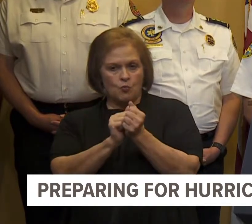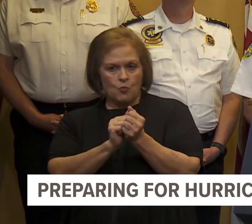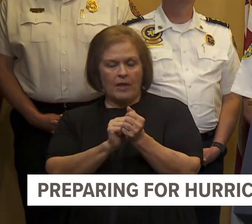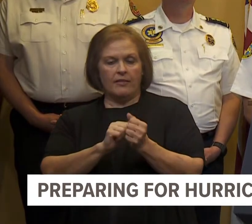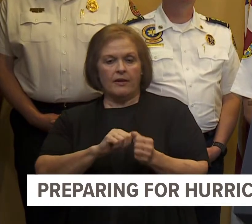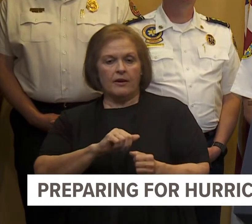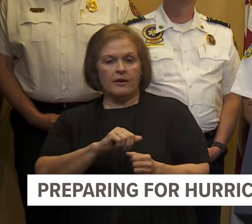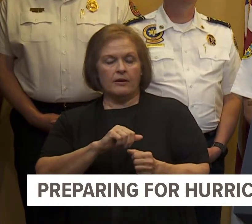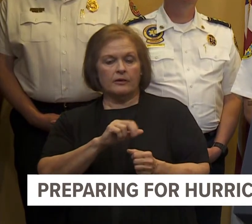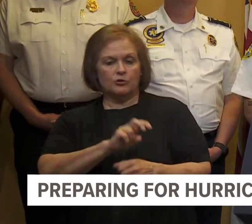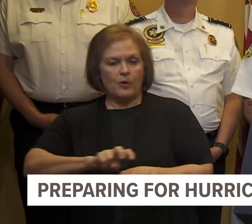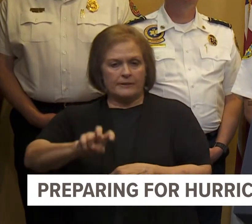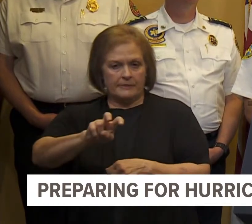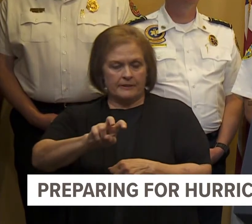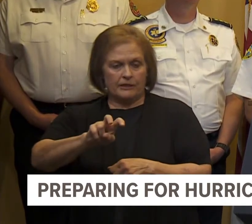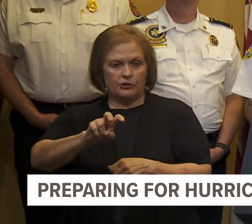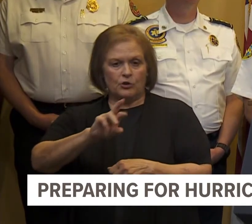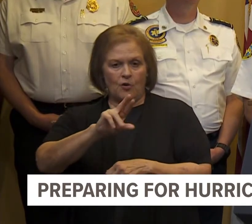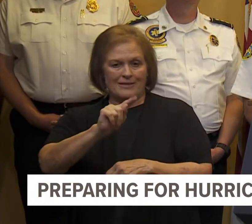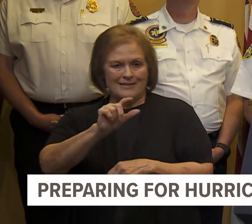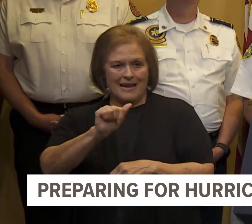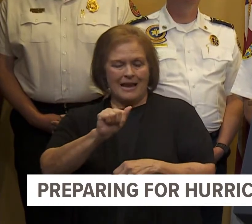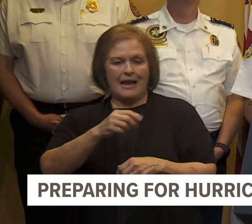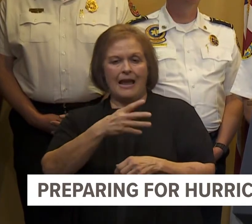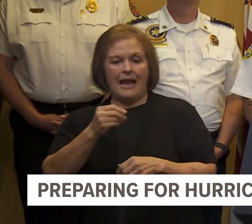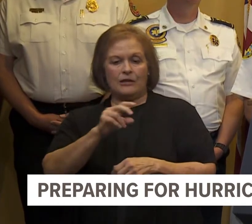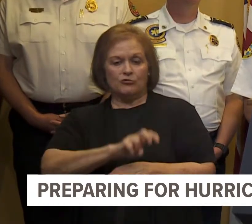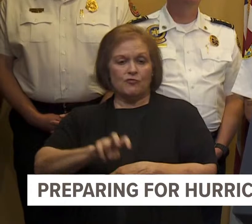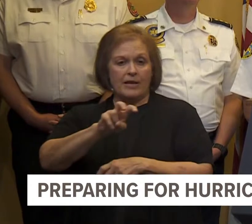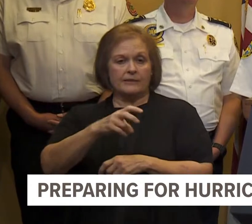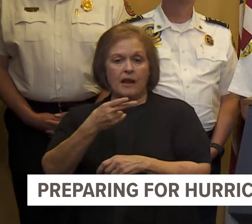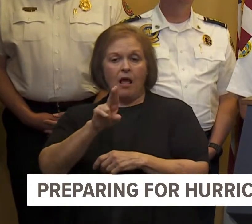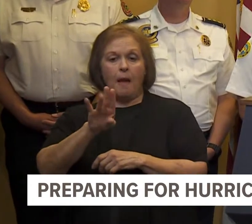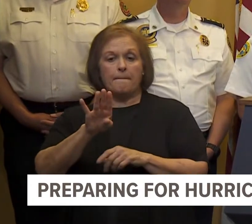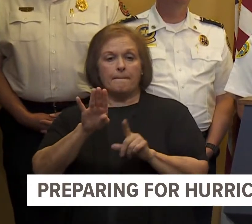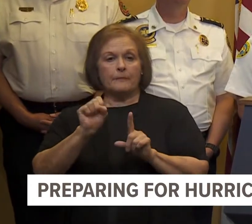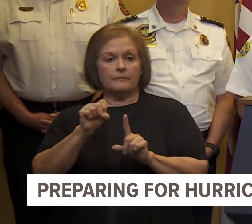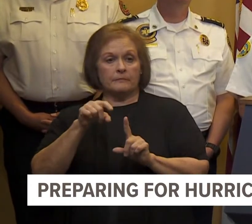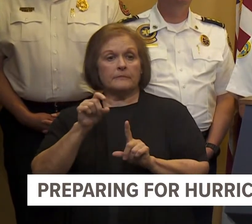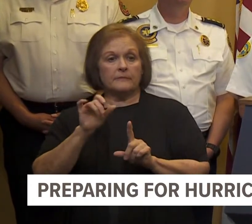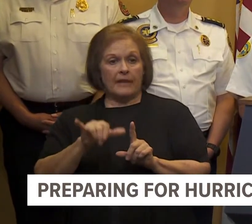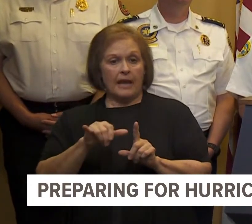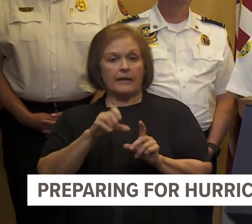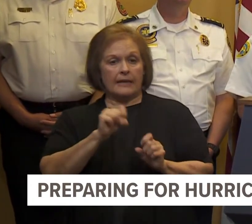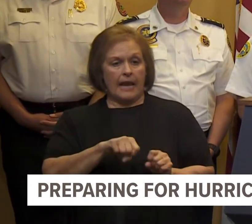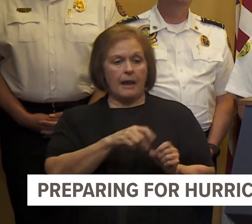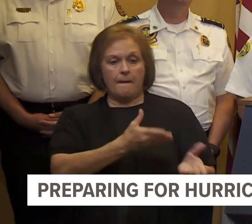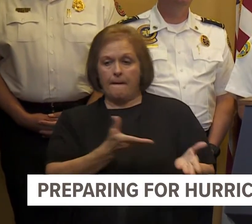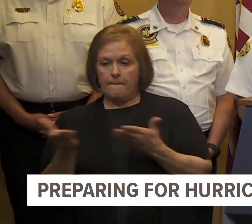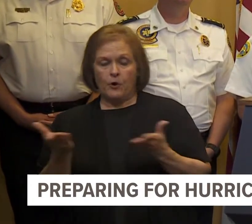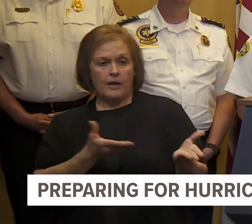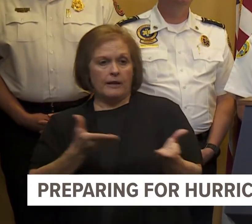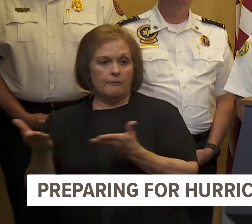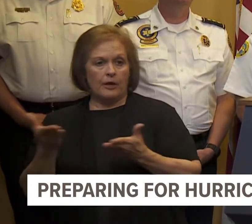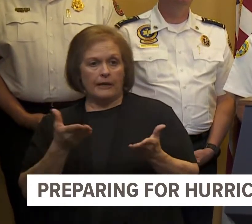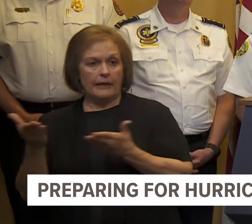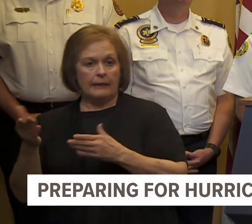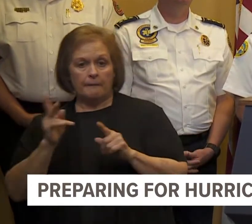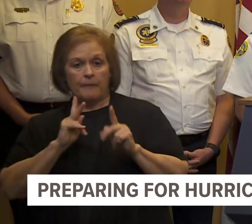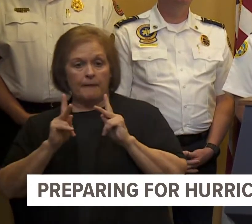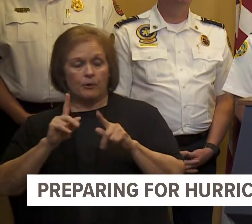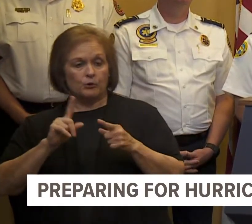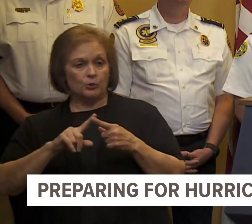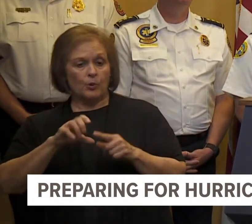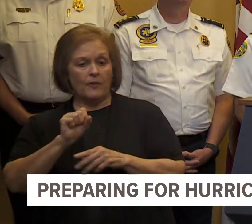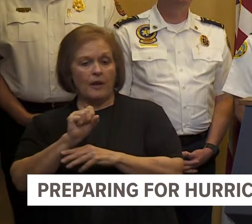transit system, and we're going to leverage our transit hubs to transport evacuees to the Smoothie King Center. And then we're